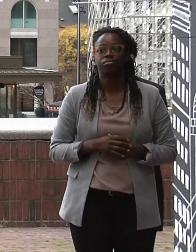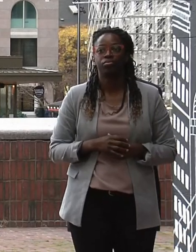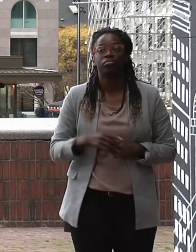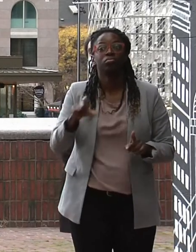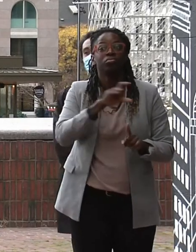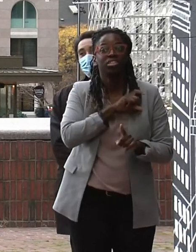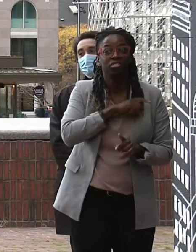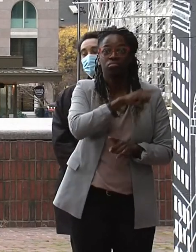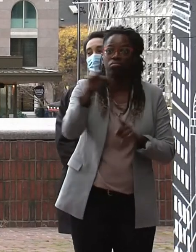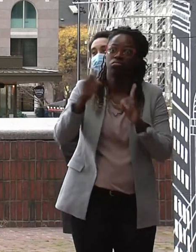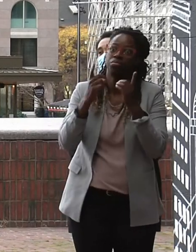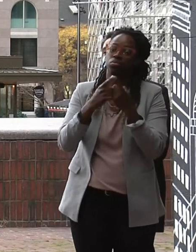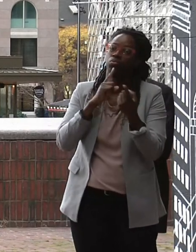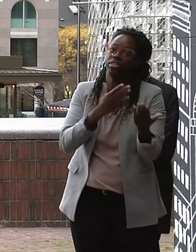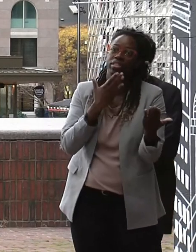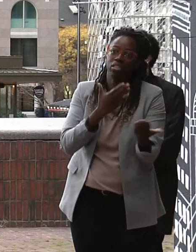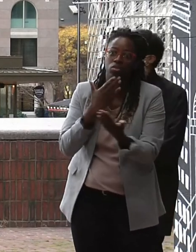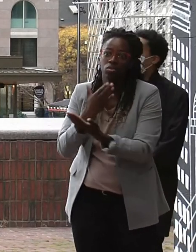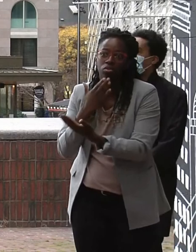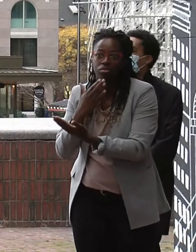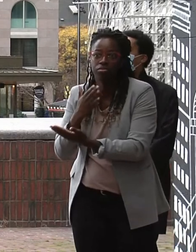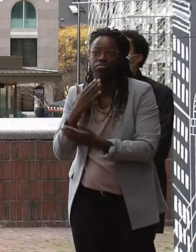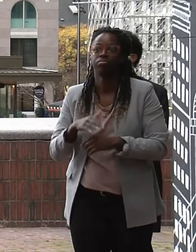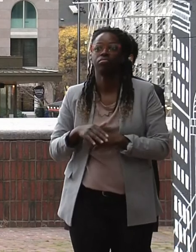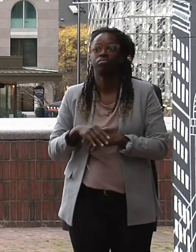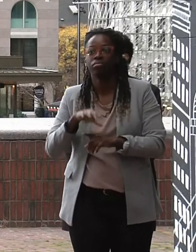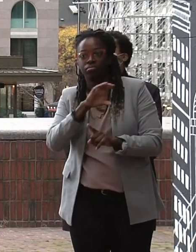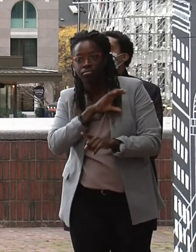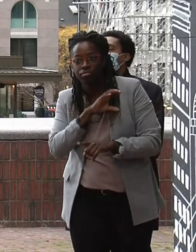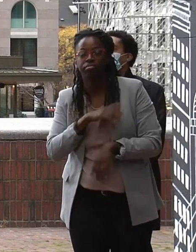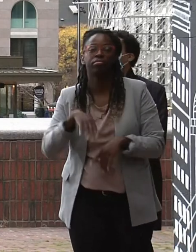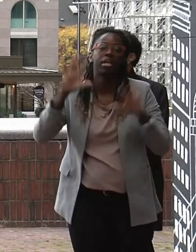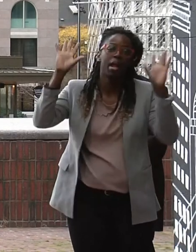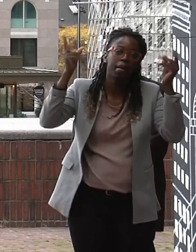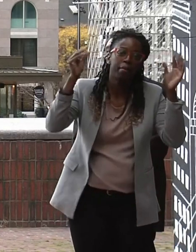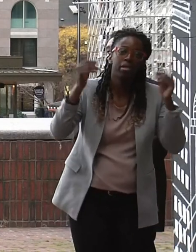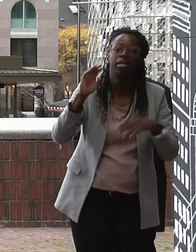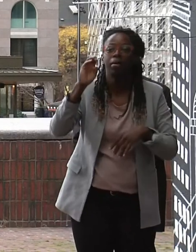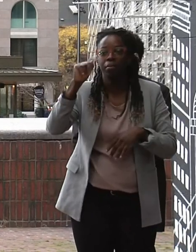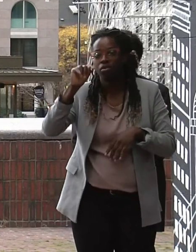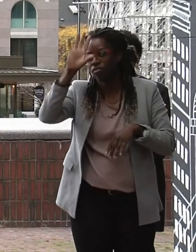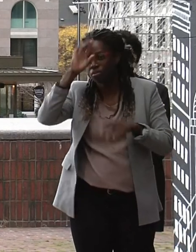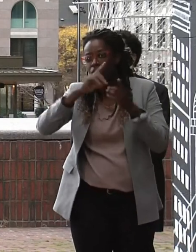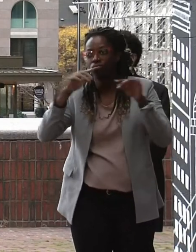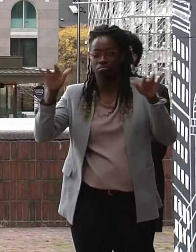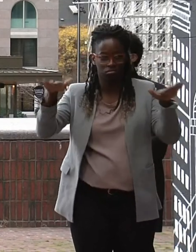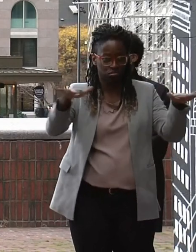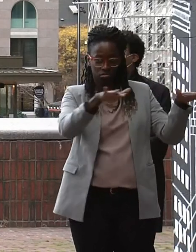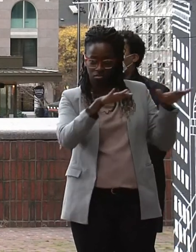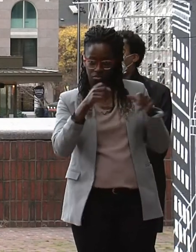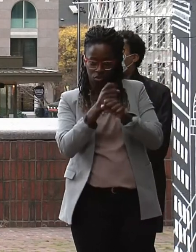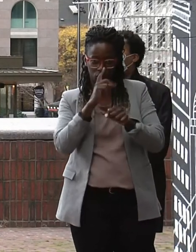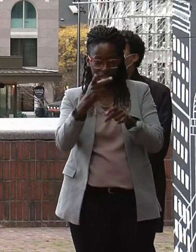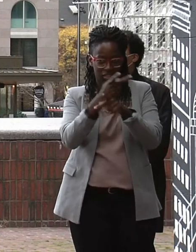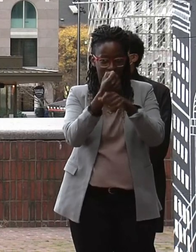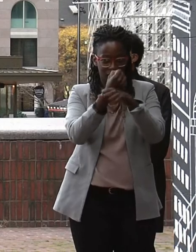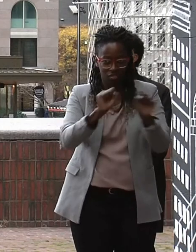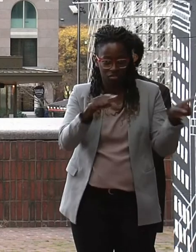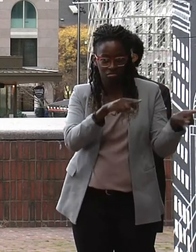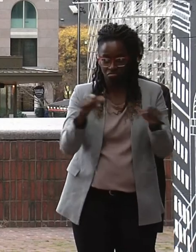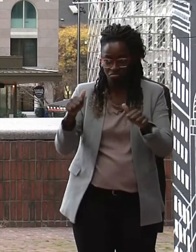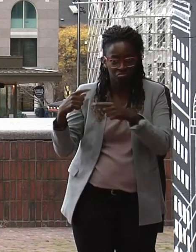first responders for ensuring that everyone had a safe experience. But we also want to just remind people, if you're gathering groups like you did